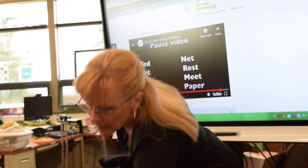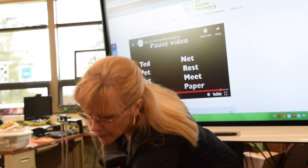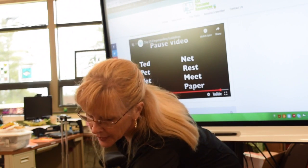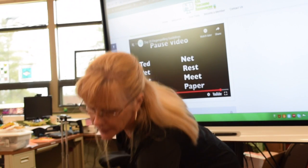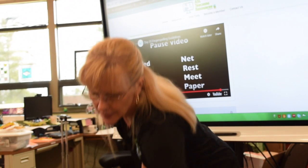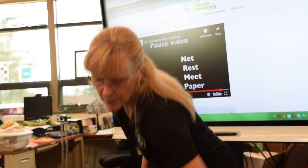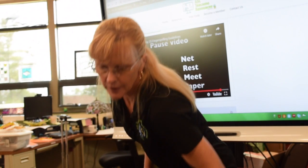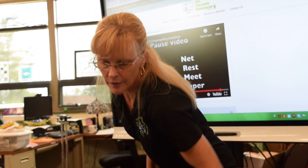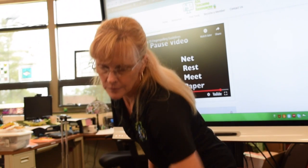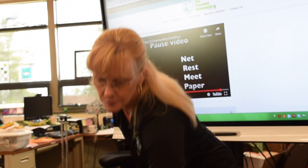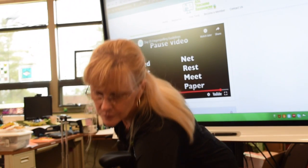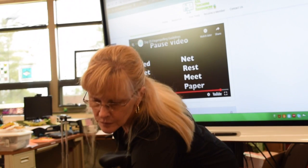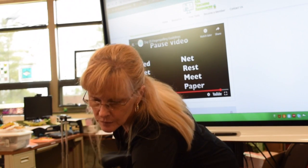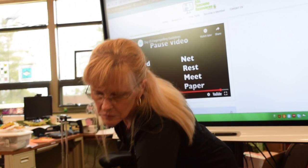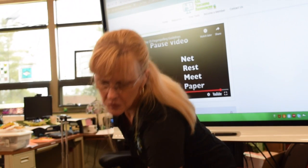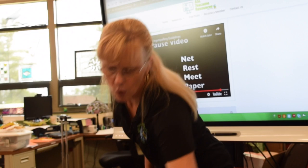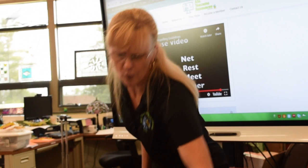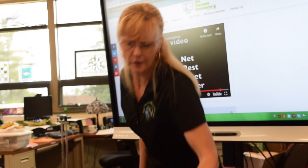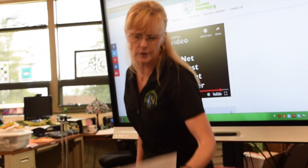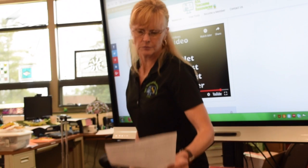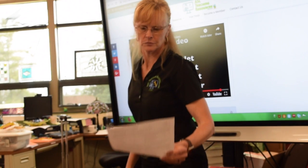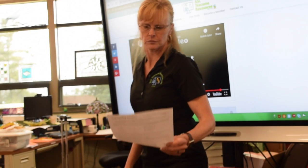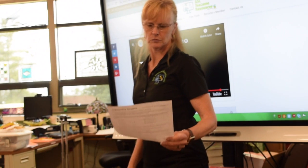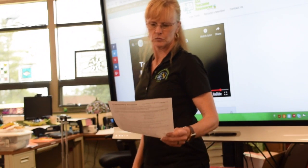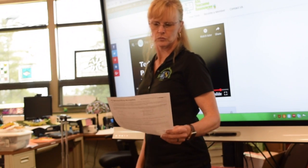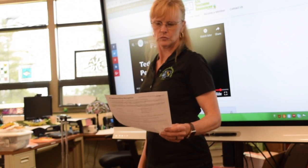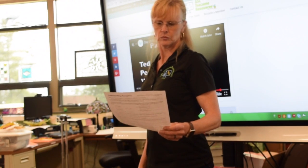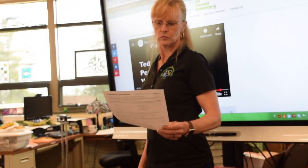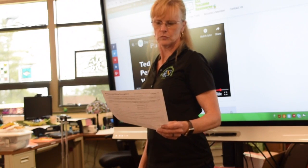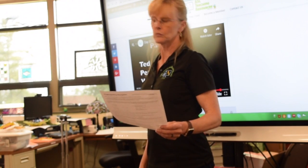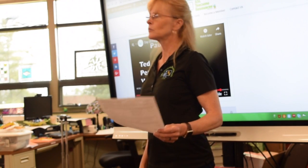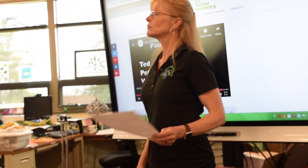Okay, here we go. Oh, hold on.